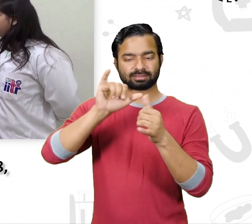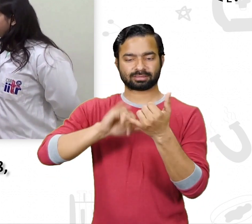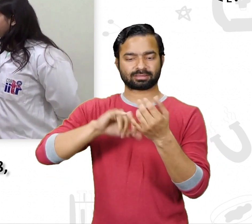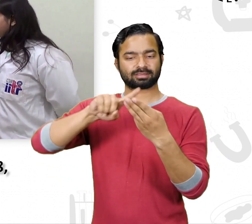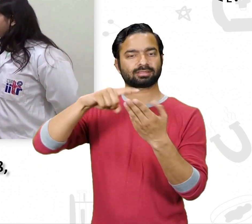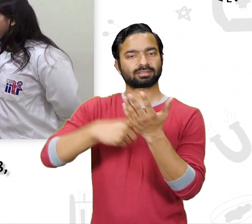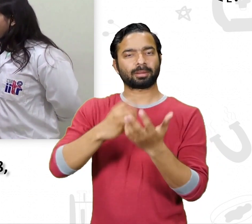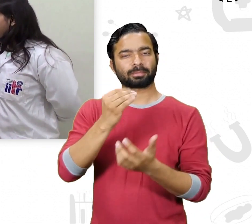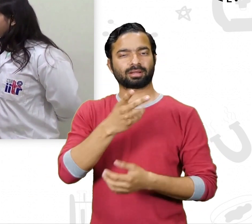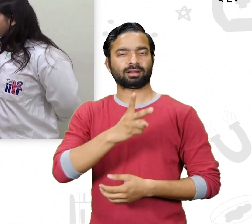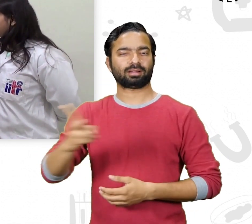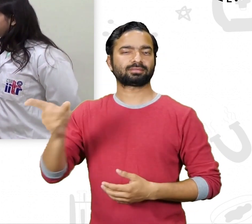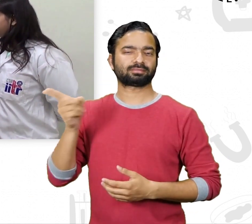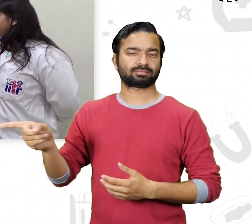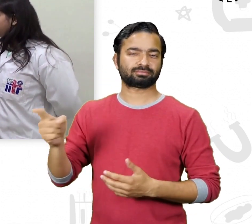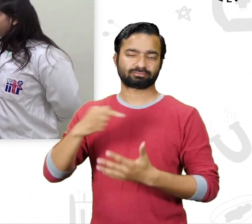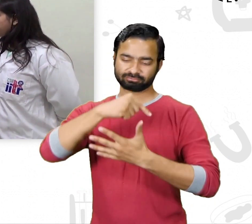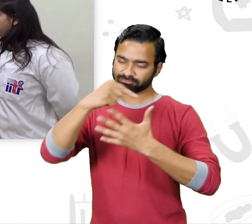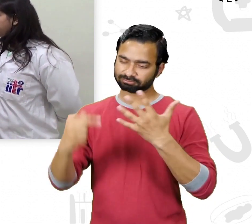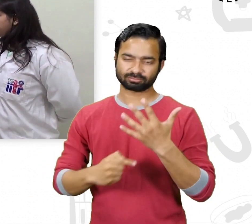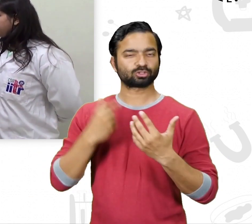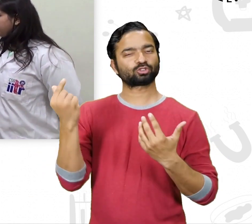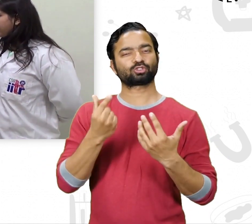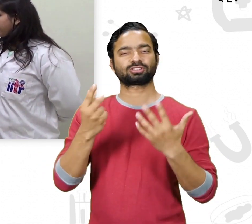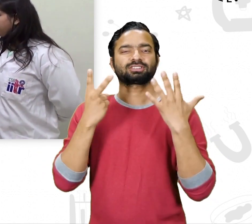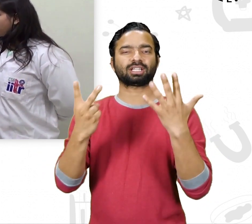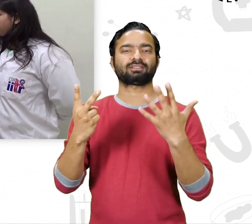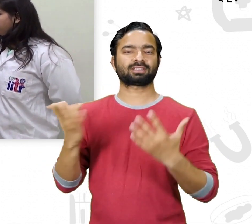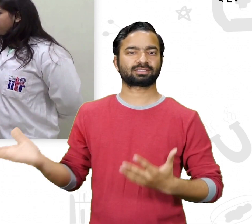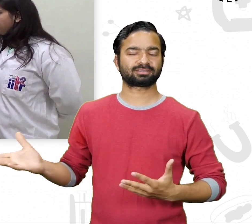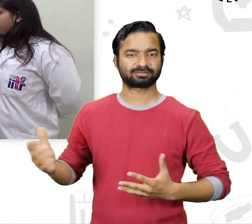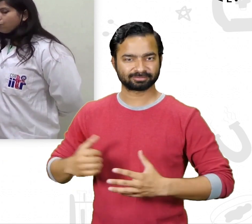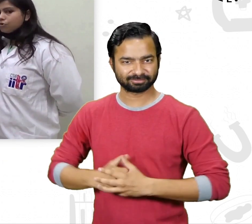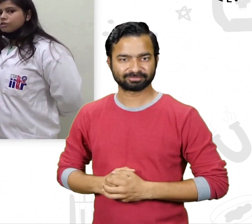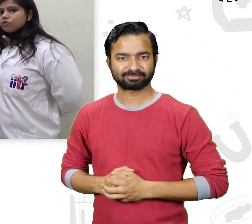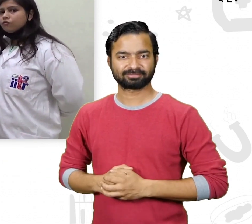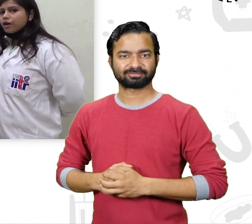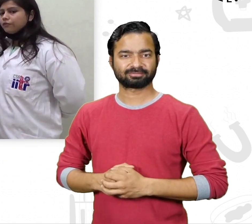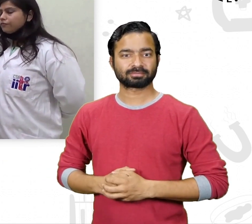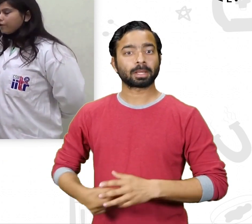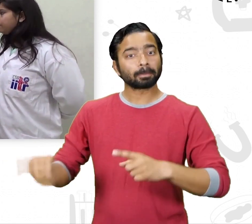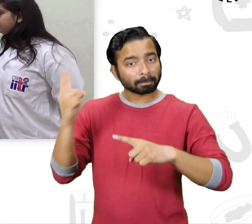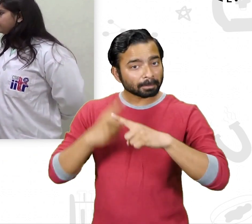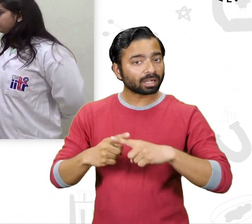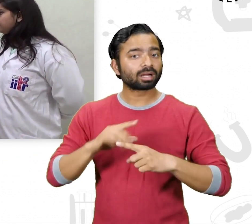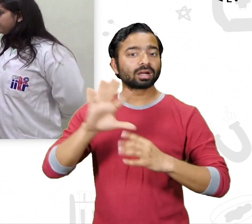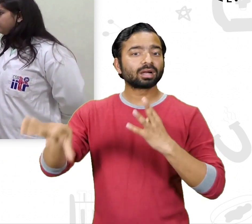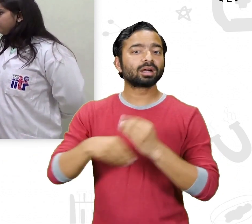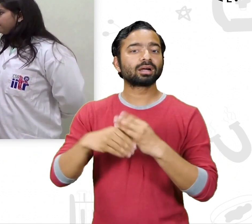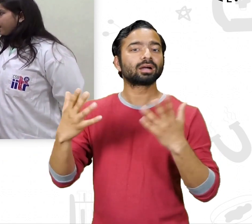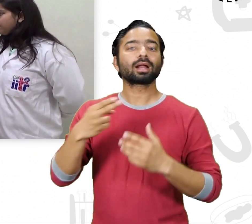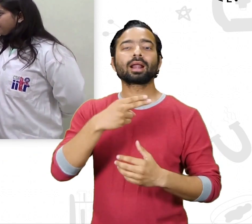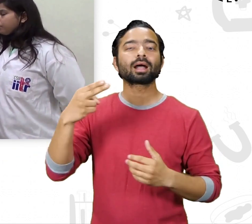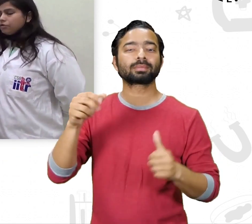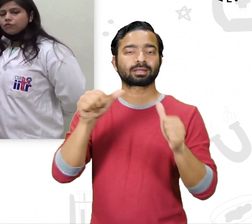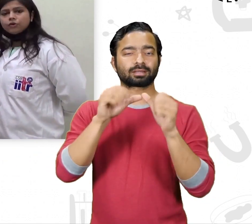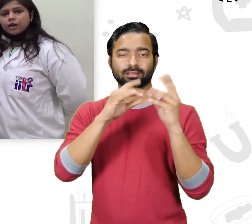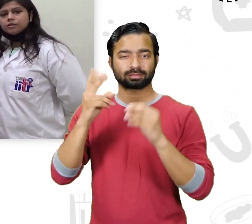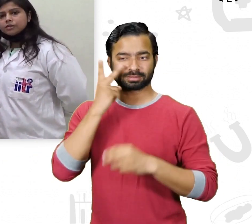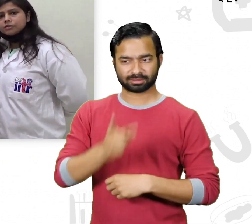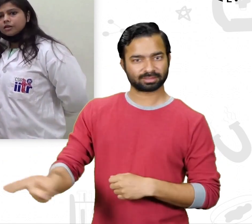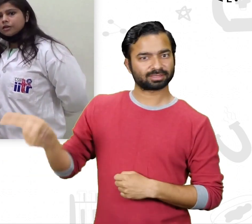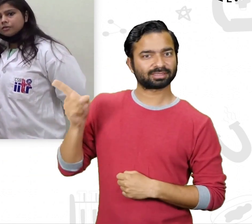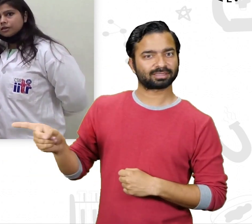are 458, 488, 514, 405, 561, 594